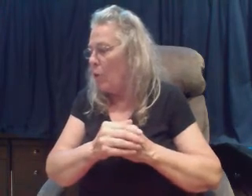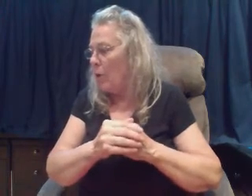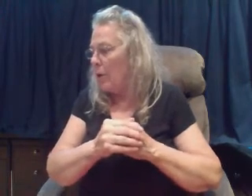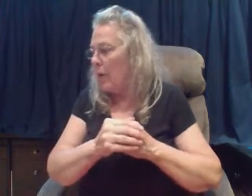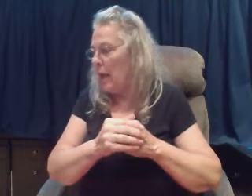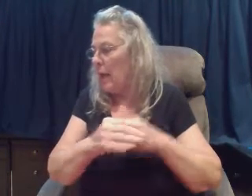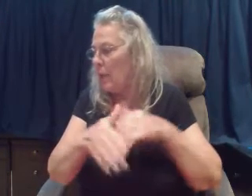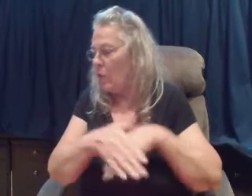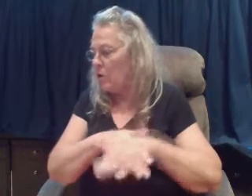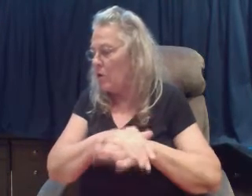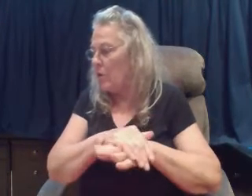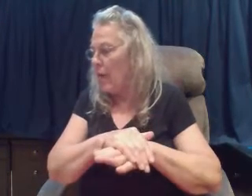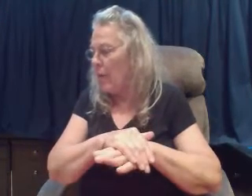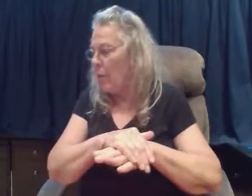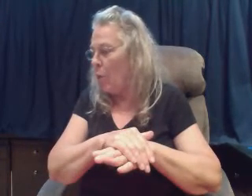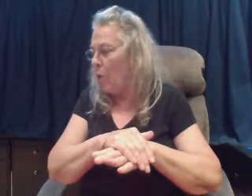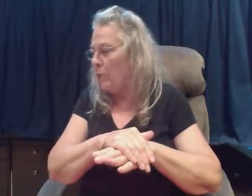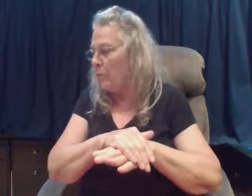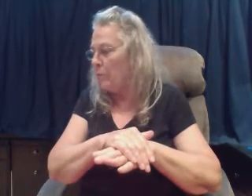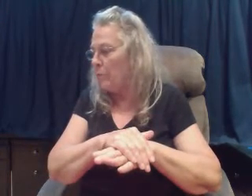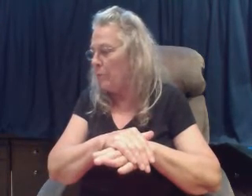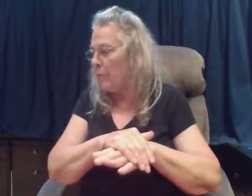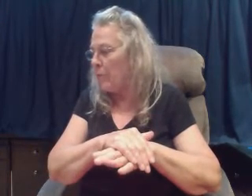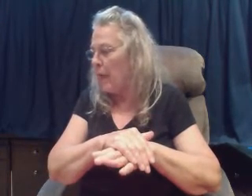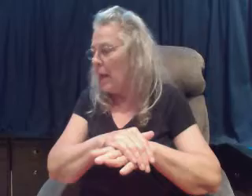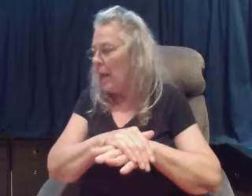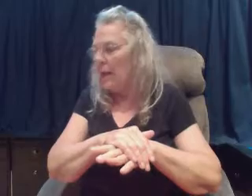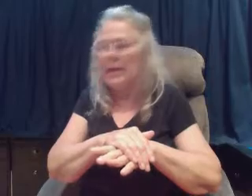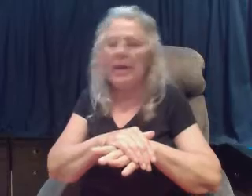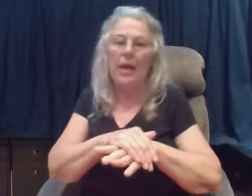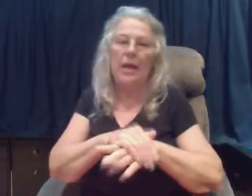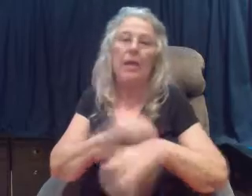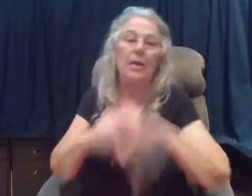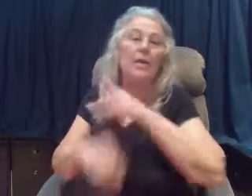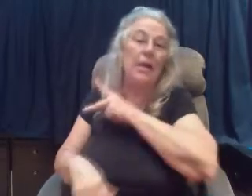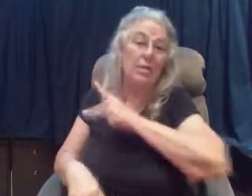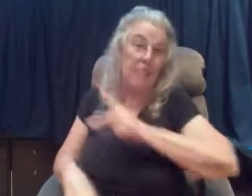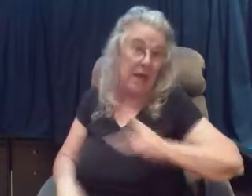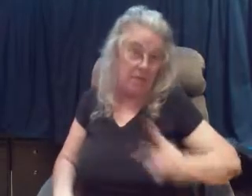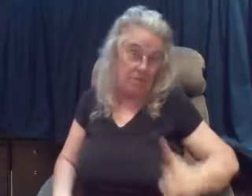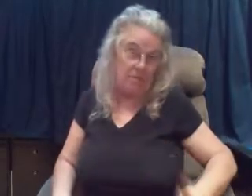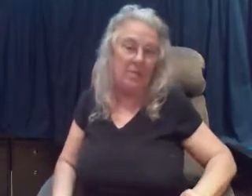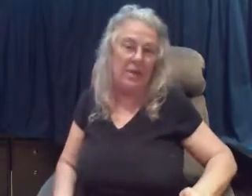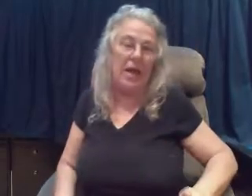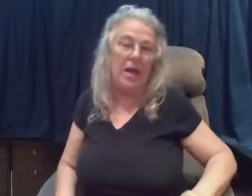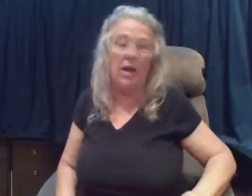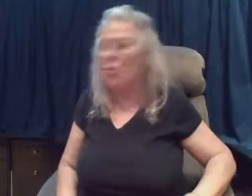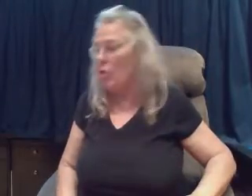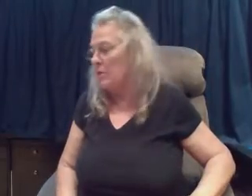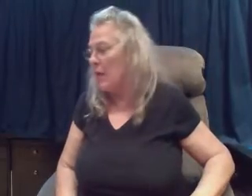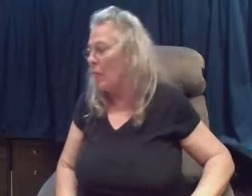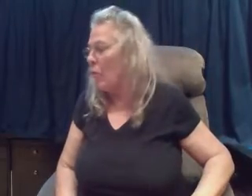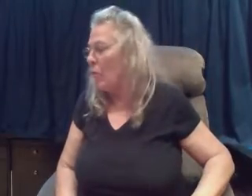Newborn king, and we talked about born. King, and again, that K across that royal